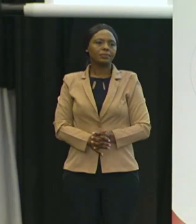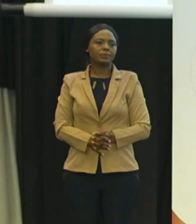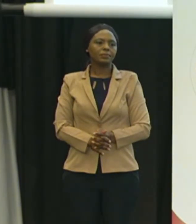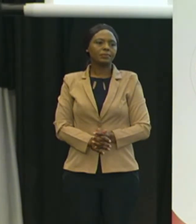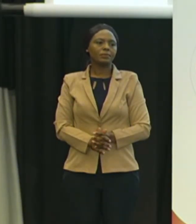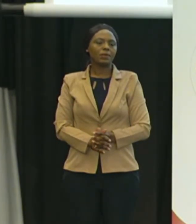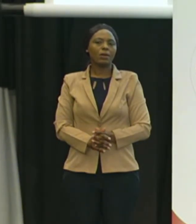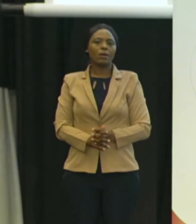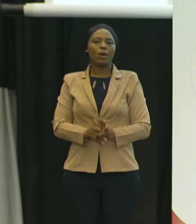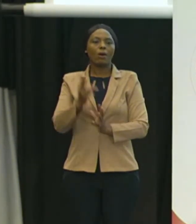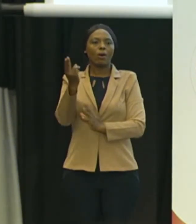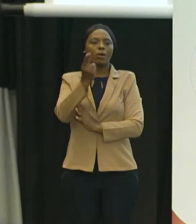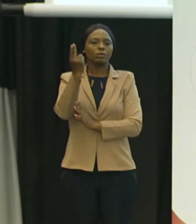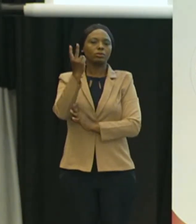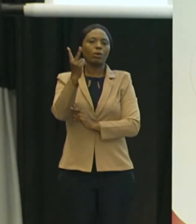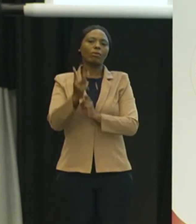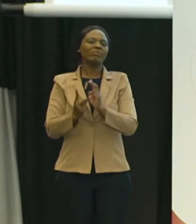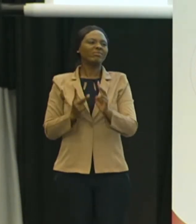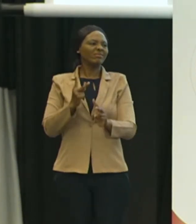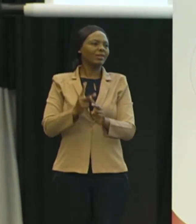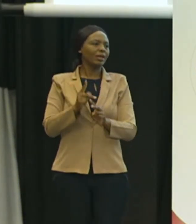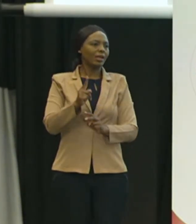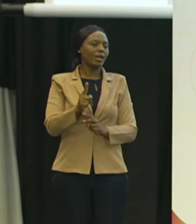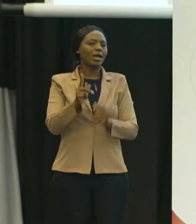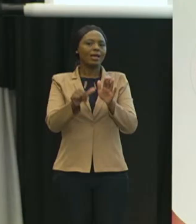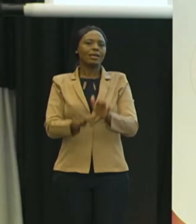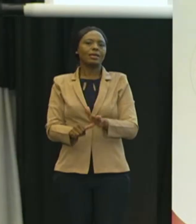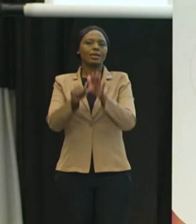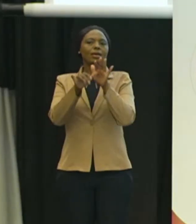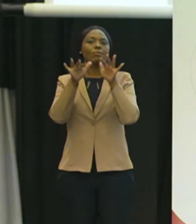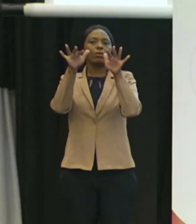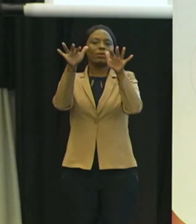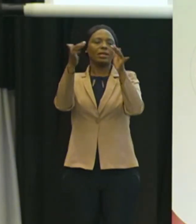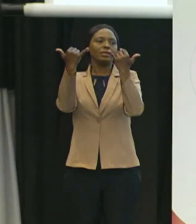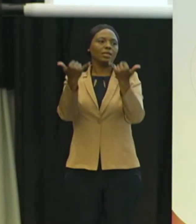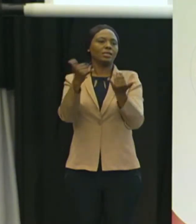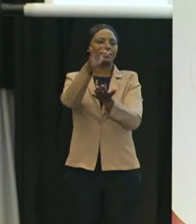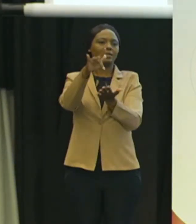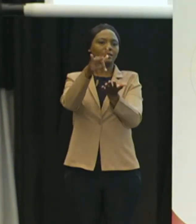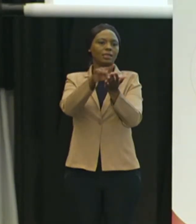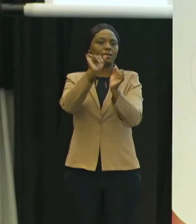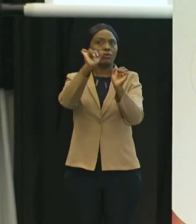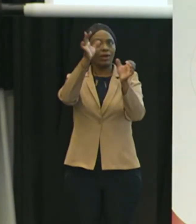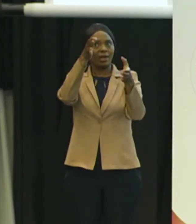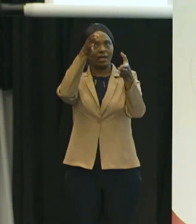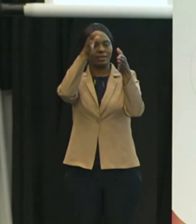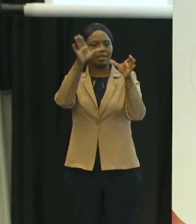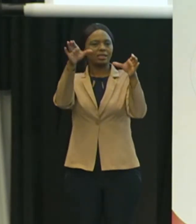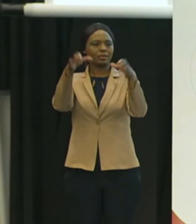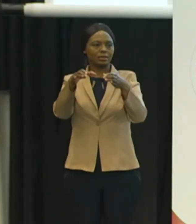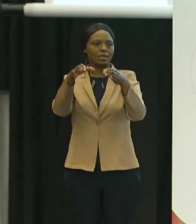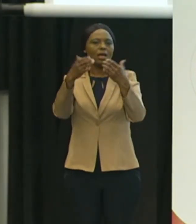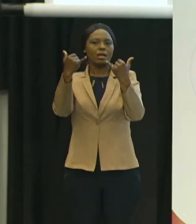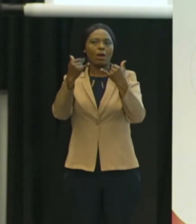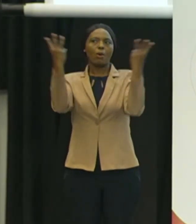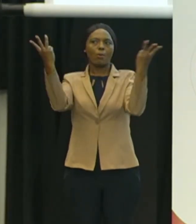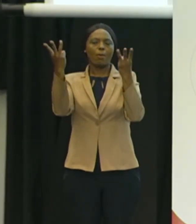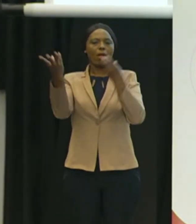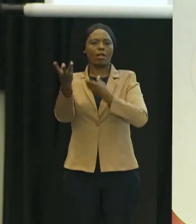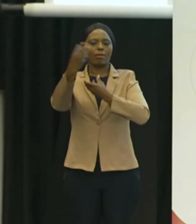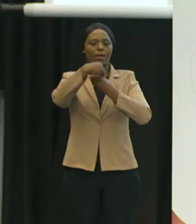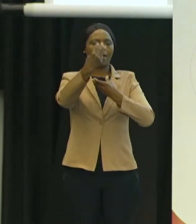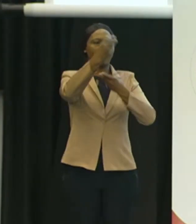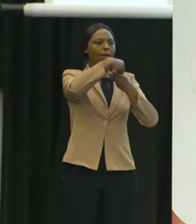And also, again, what I like about the key population centers of excellence is that it brings all the key population